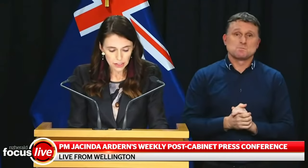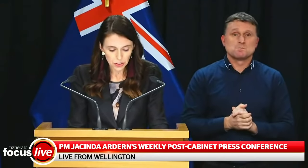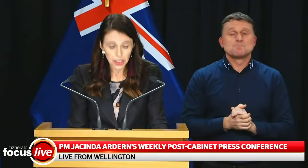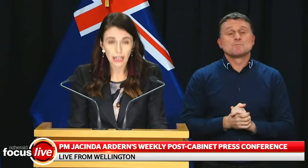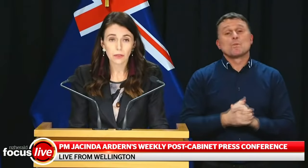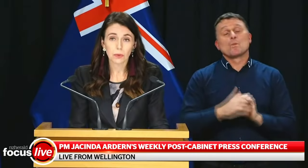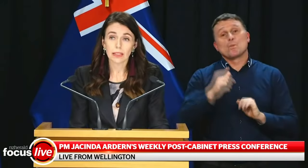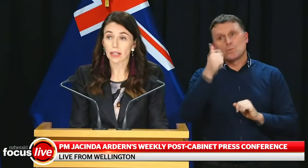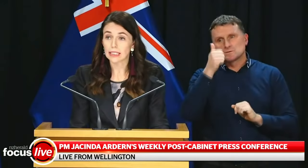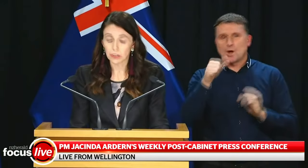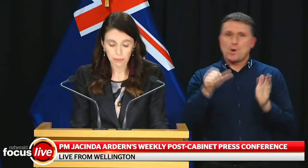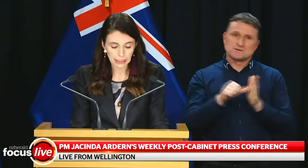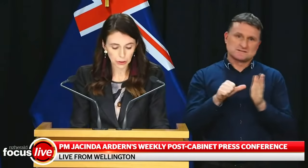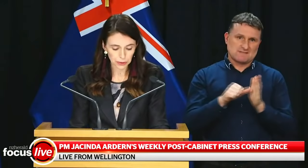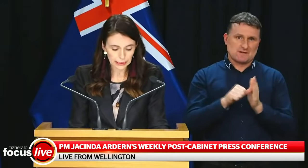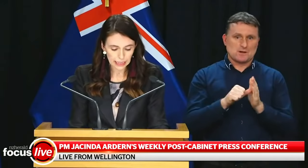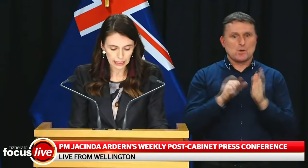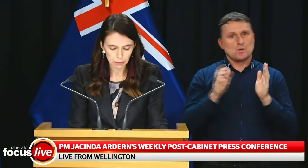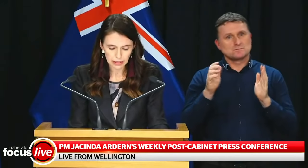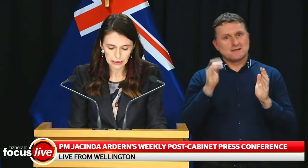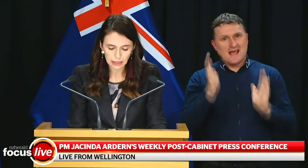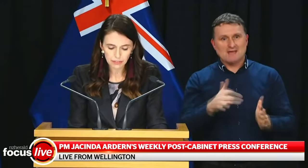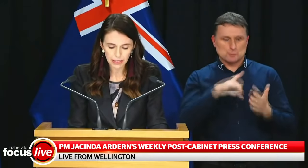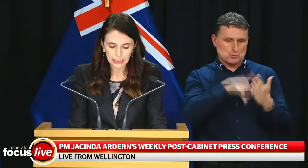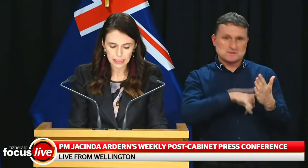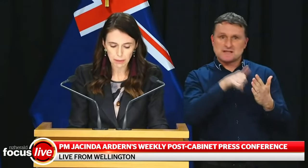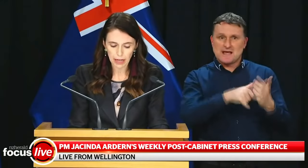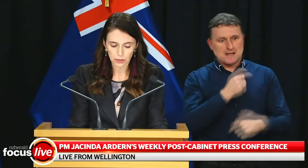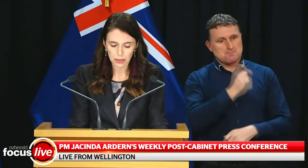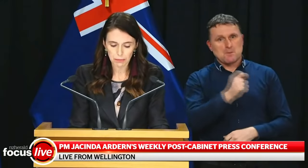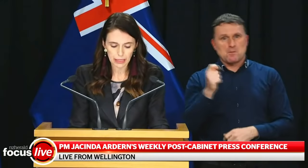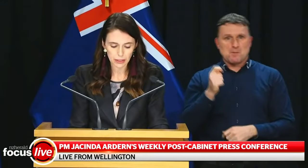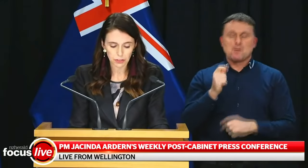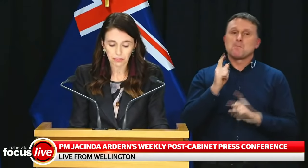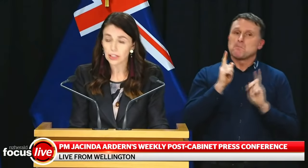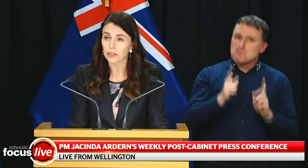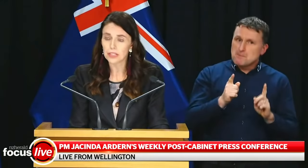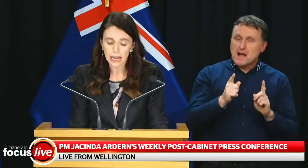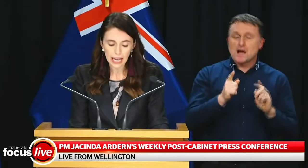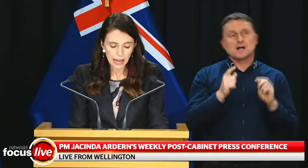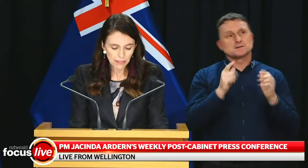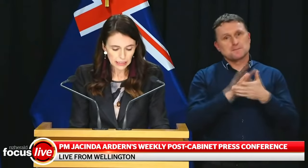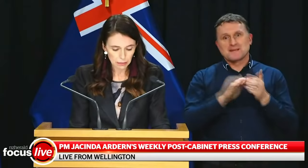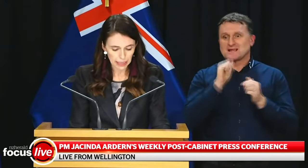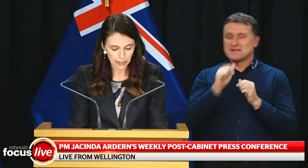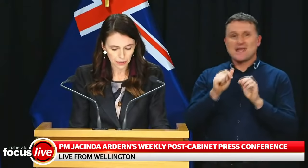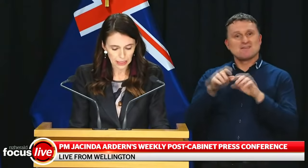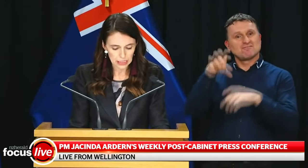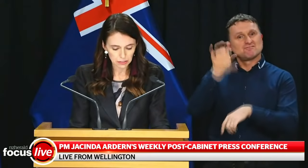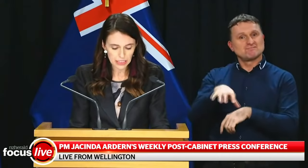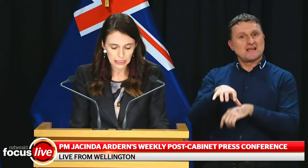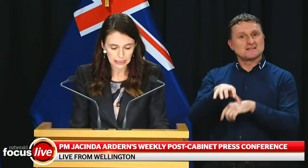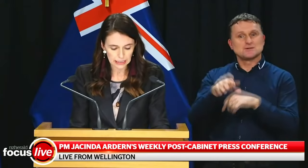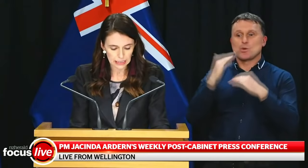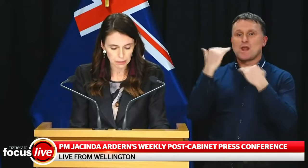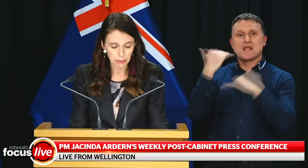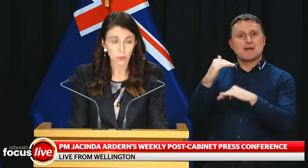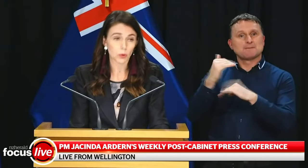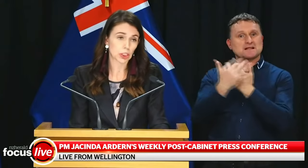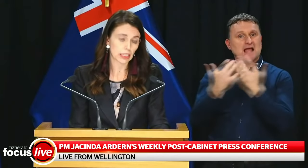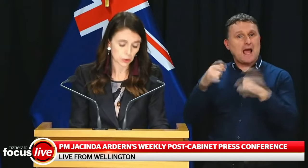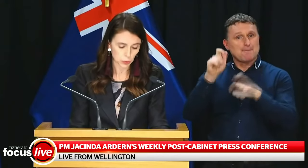inconvenience associated with the idea of mandatory scanning, but it's an inconvenience that pales compared to venues having to limit gatherings, physically